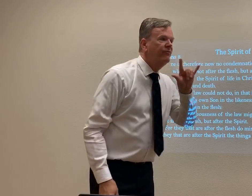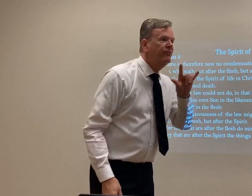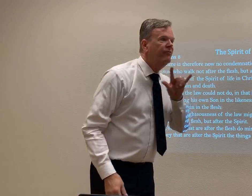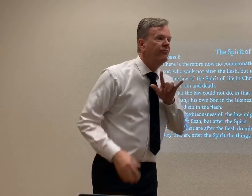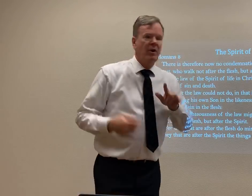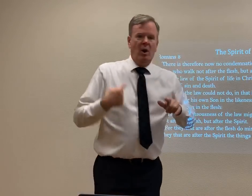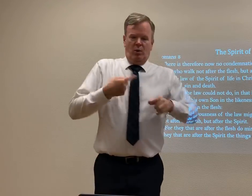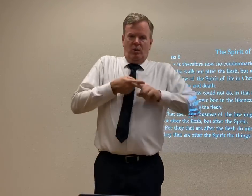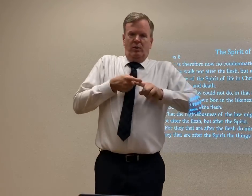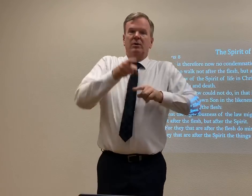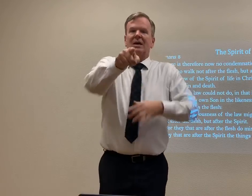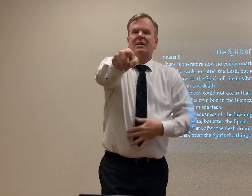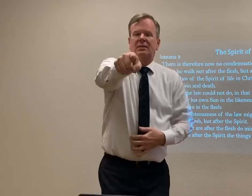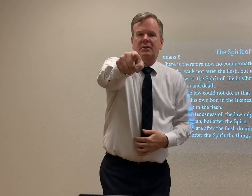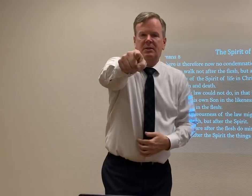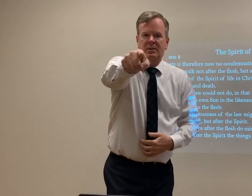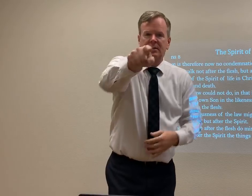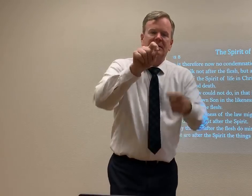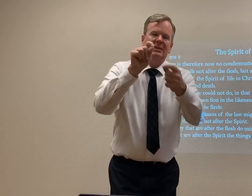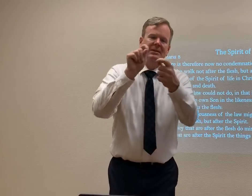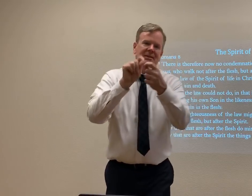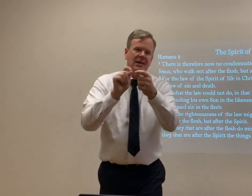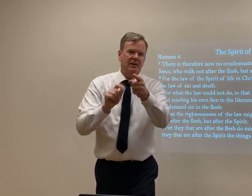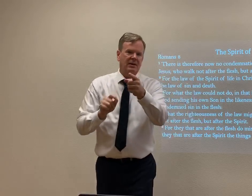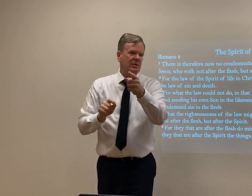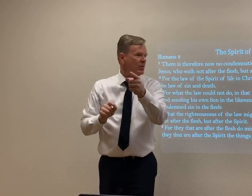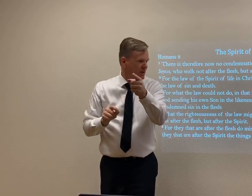And that comes through love. Right, exactly.